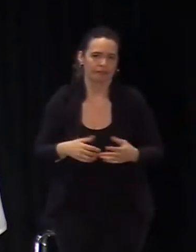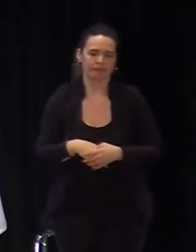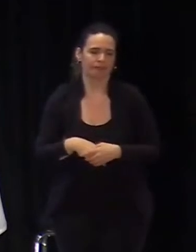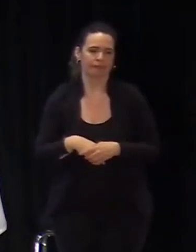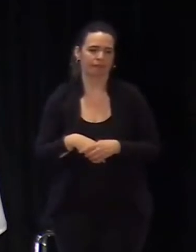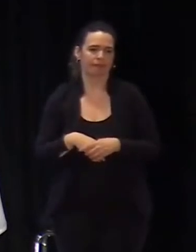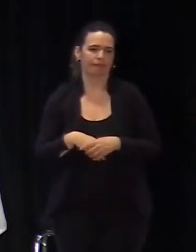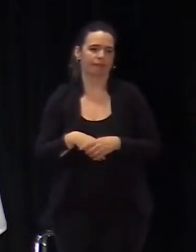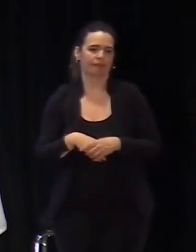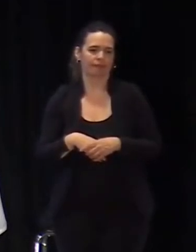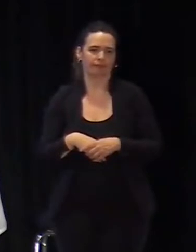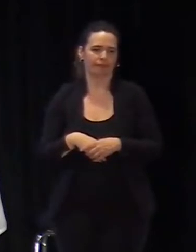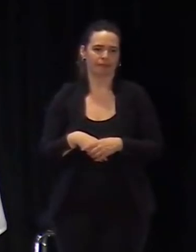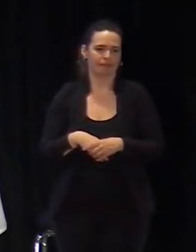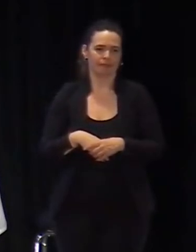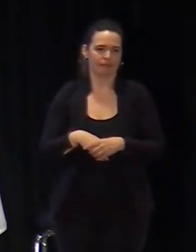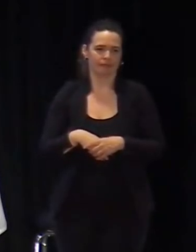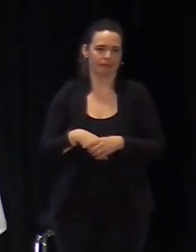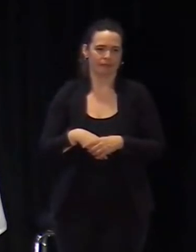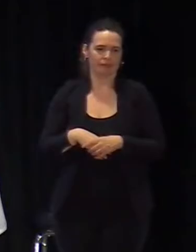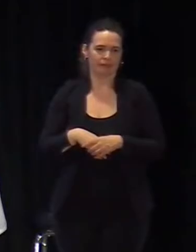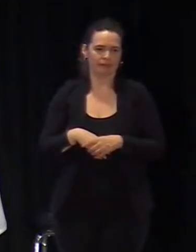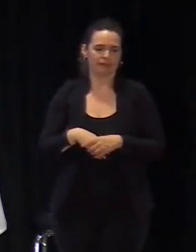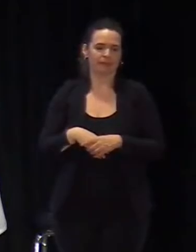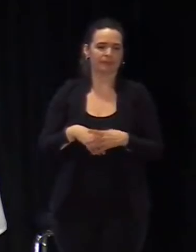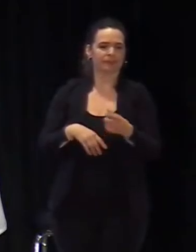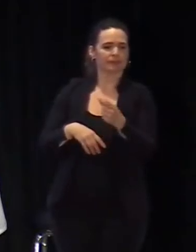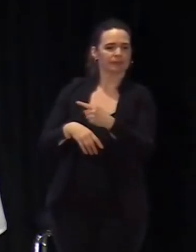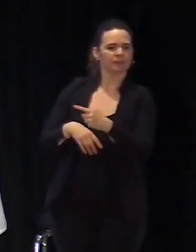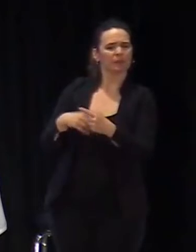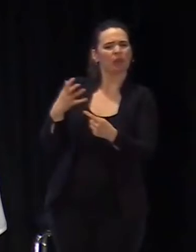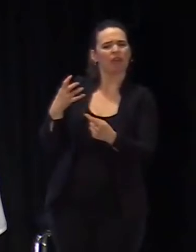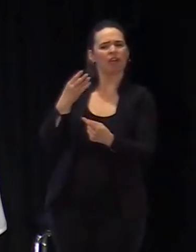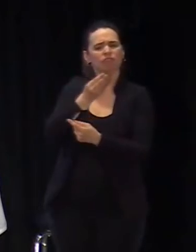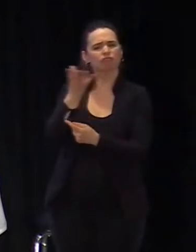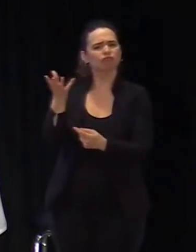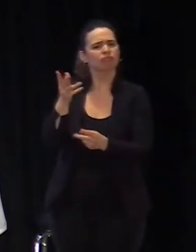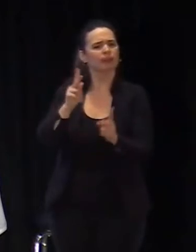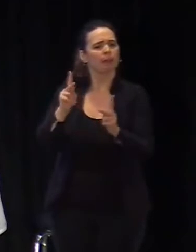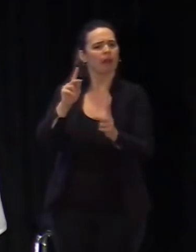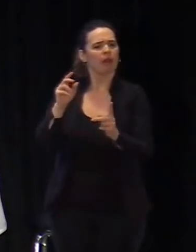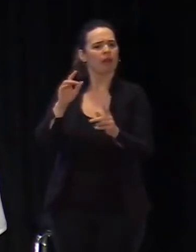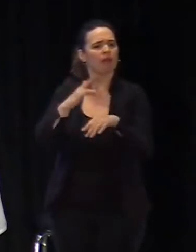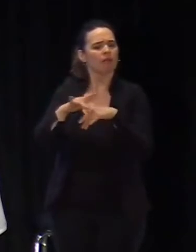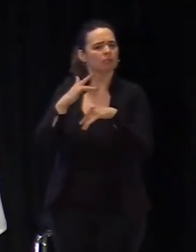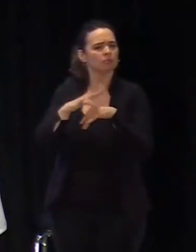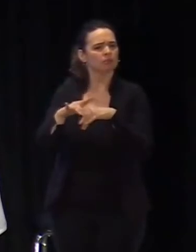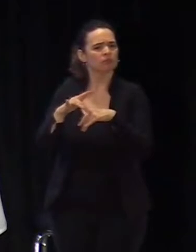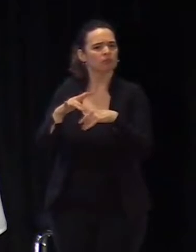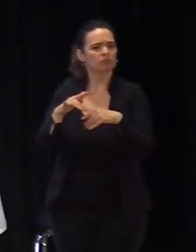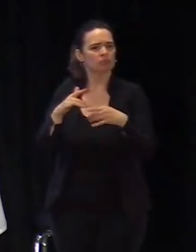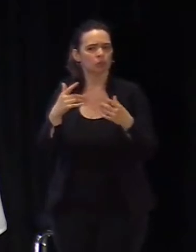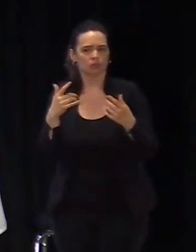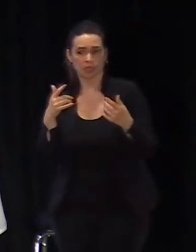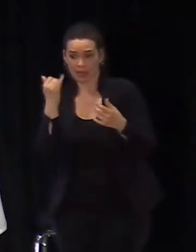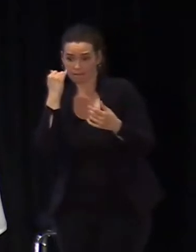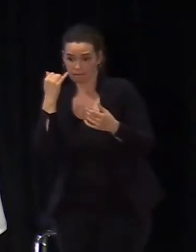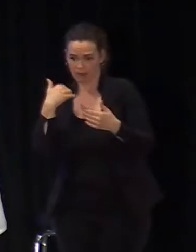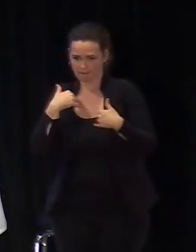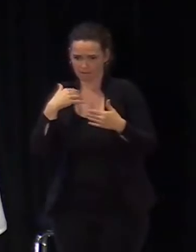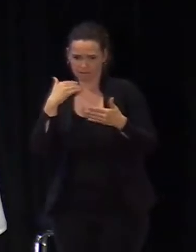is there something you want to say to people in this eligibility group to mentally prepare them for what they're up against trying to get an